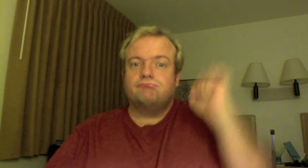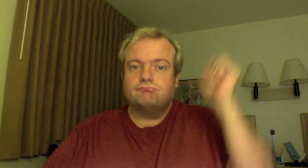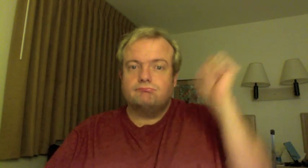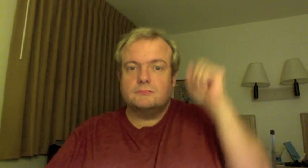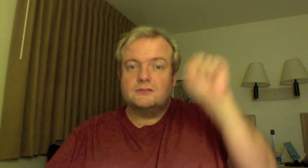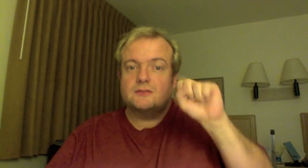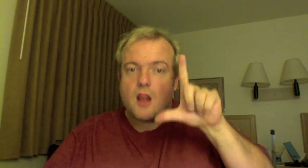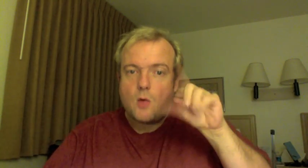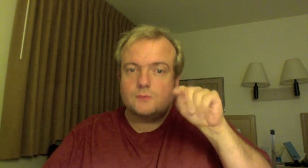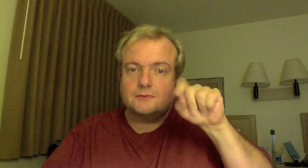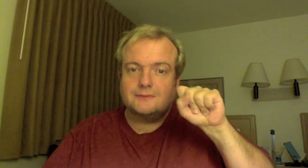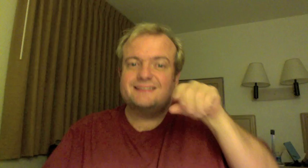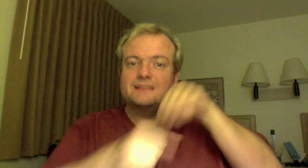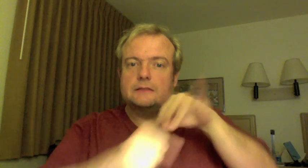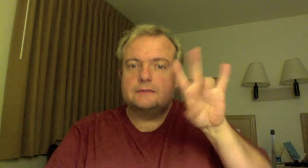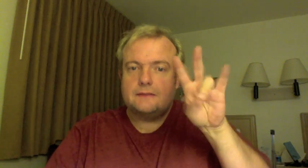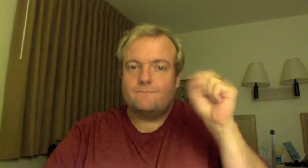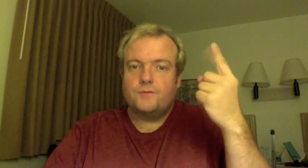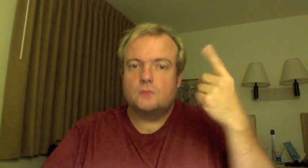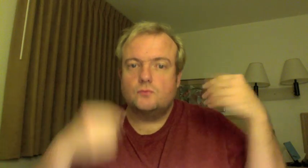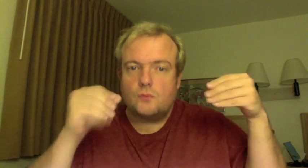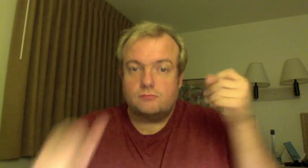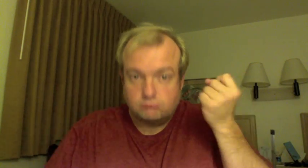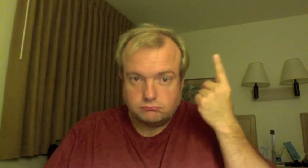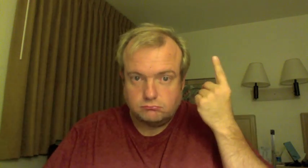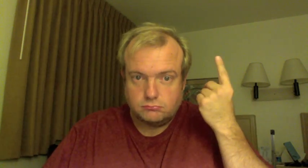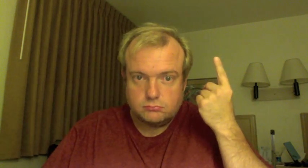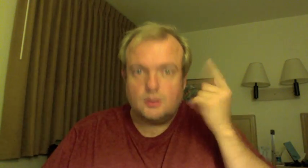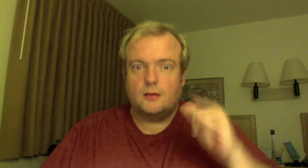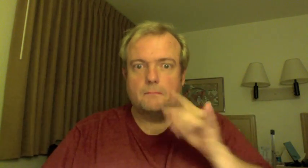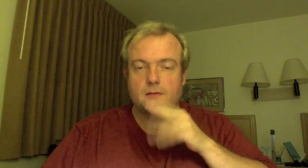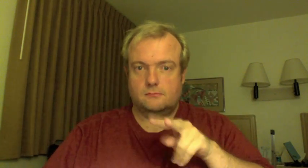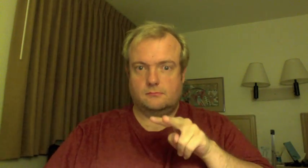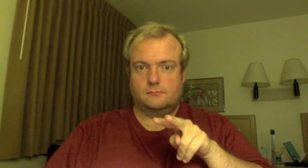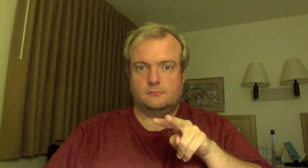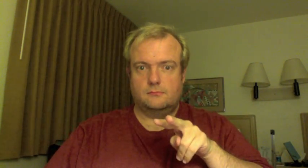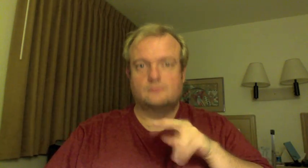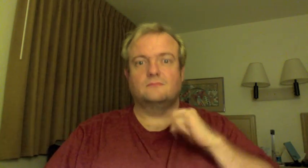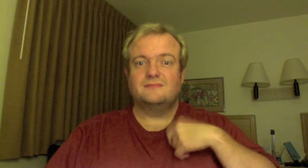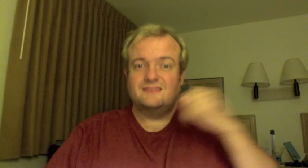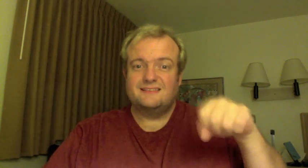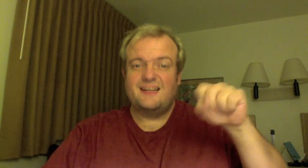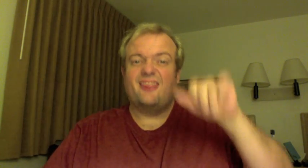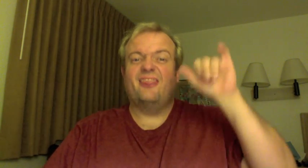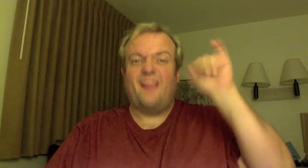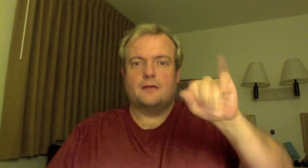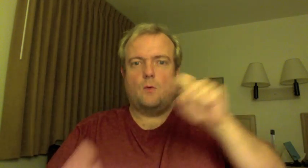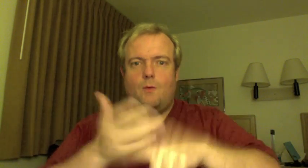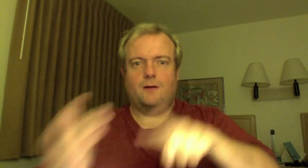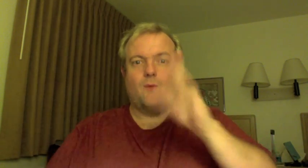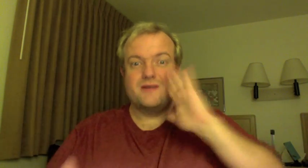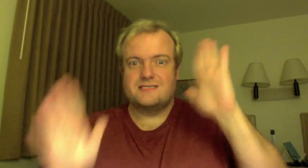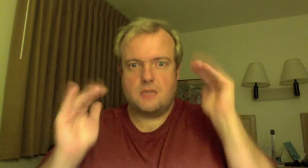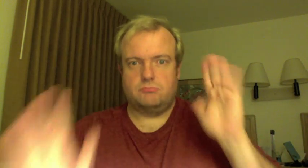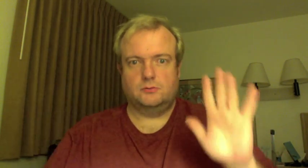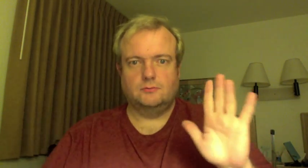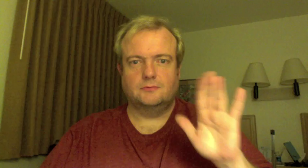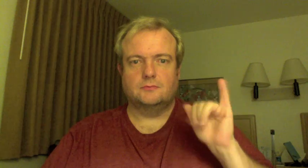it damaging the structure. We never know just how strong an earthquake's going to be, and at the moment, we generally don't know when they're going to